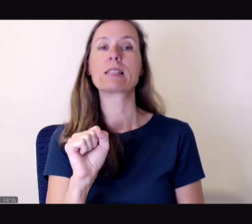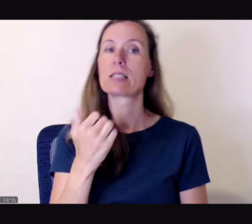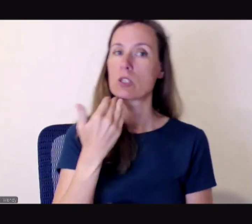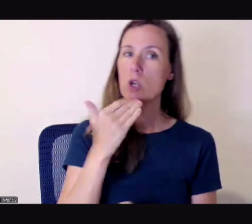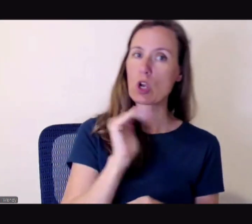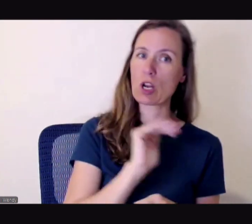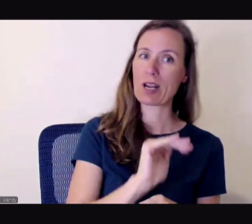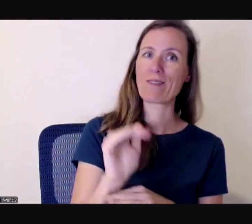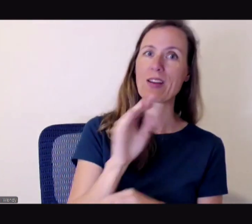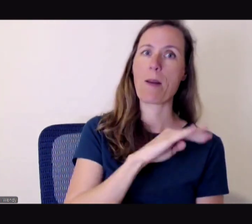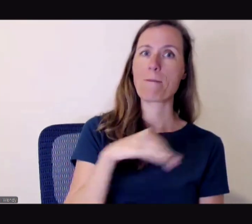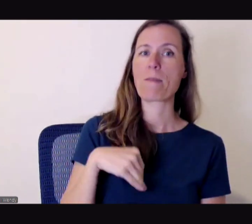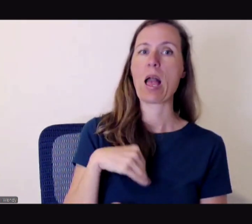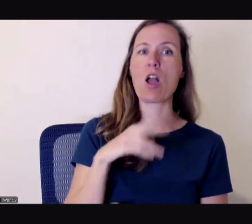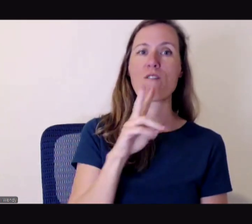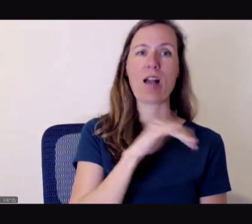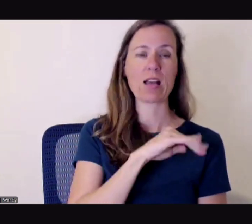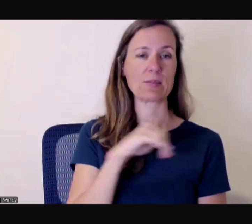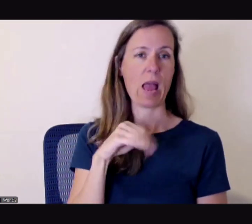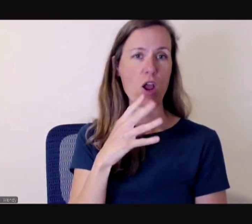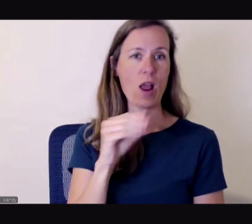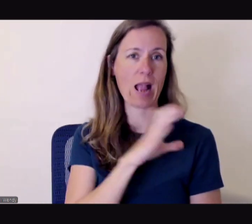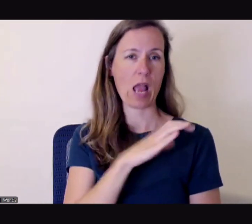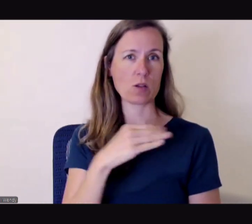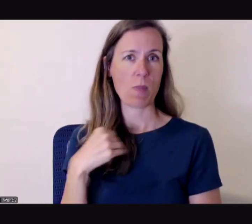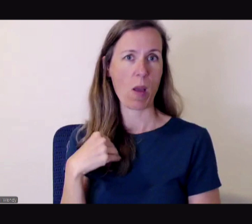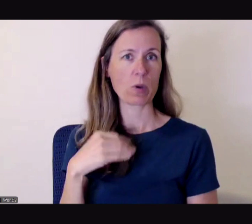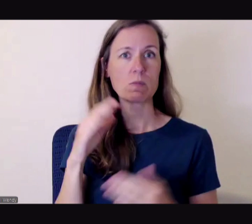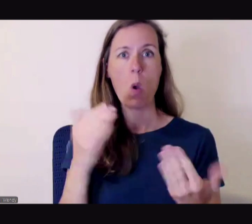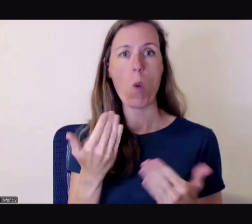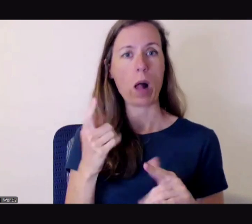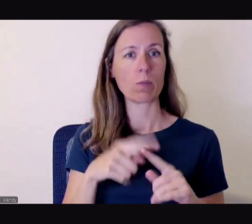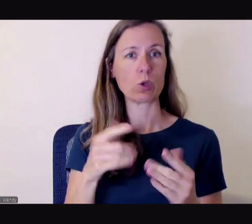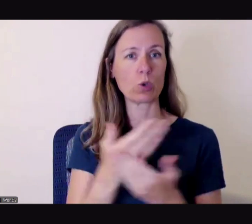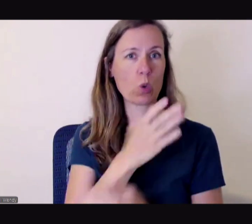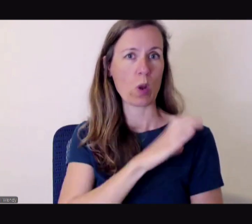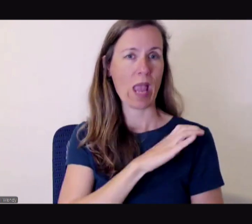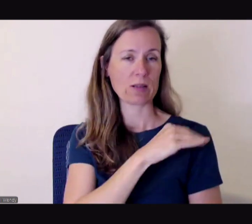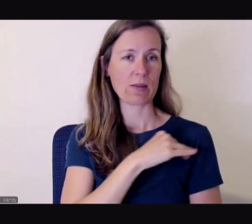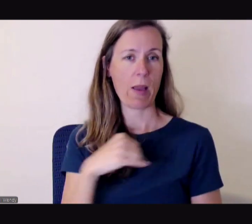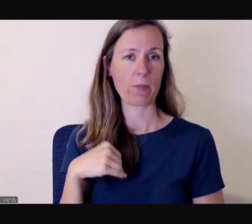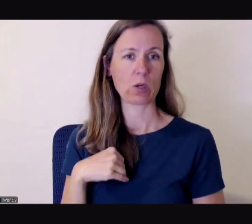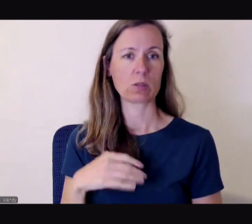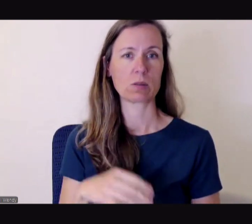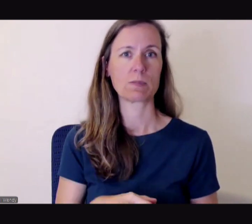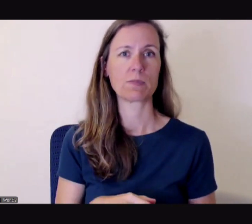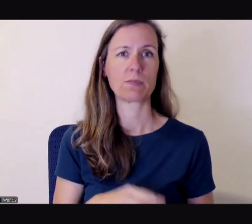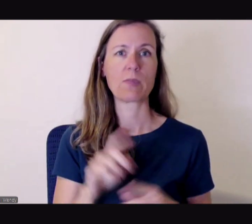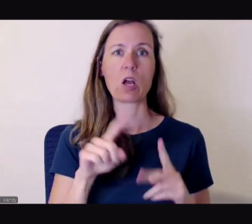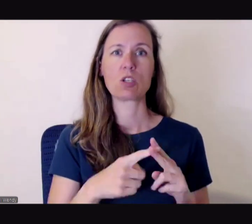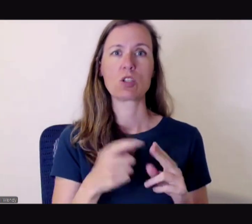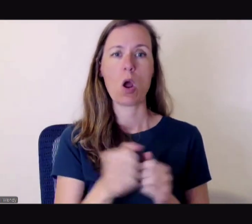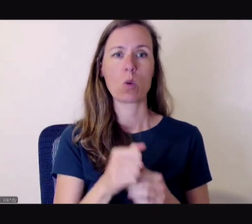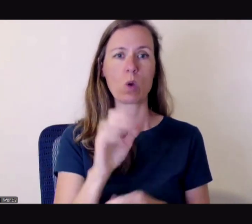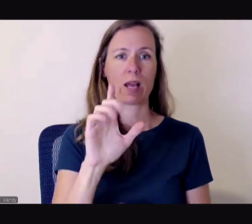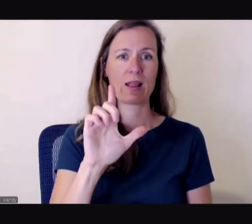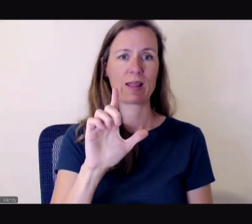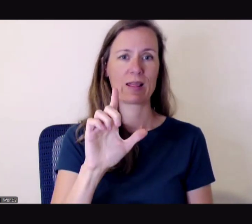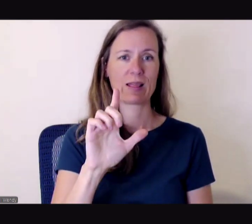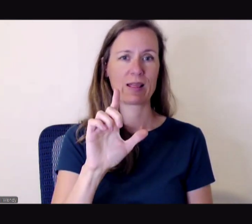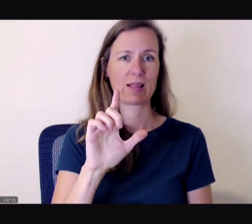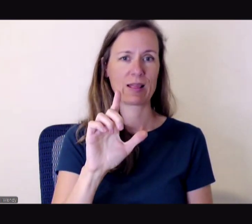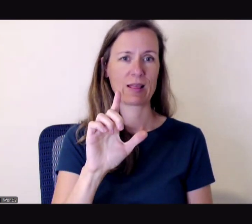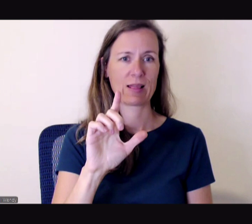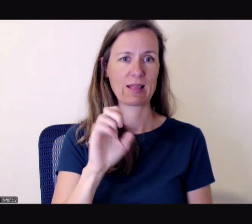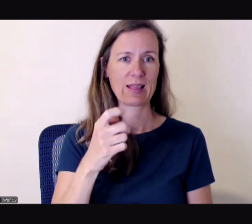members. Welcome to our new council members. We're going to start with the Legion Park. We successfully installed